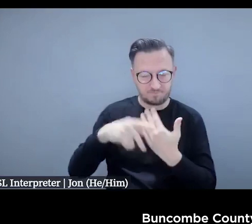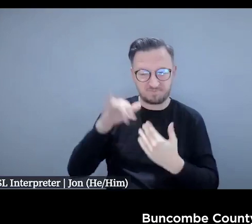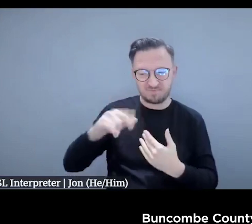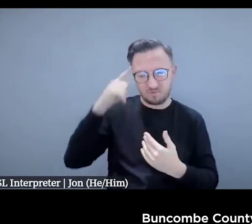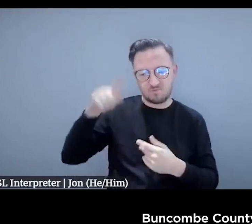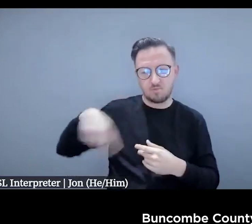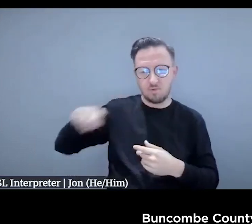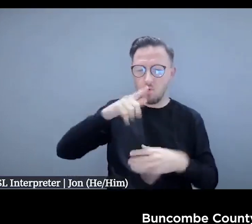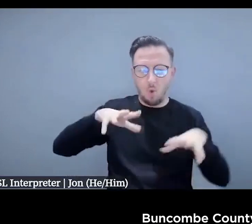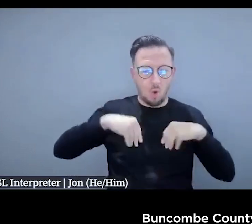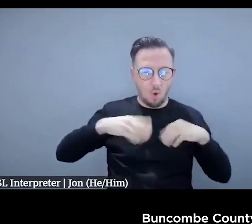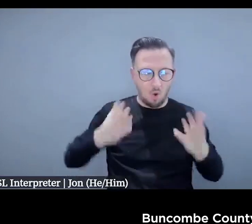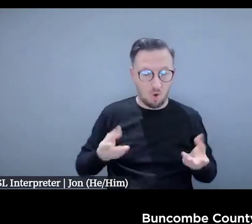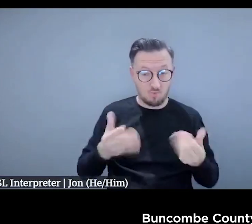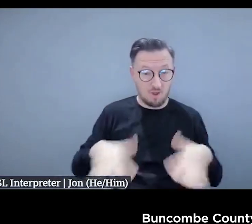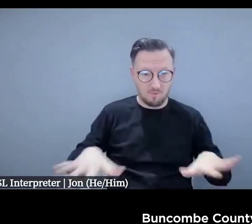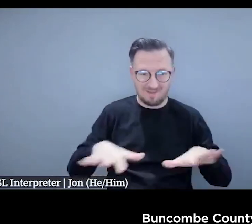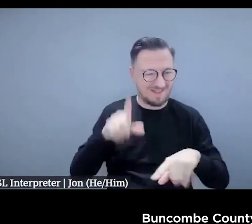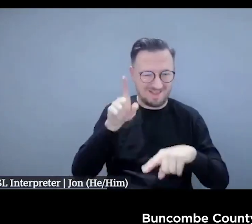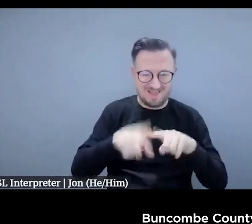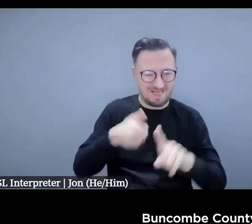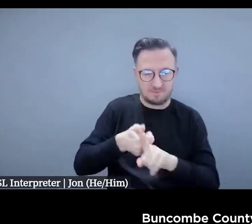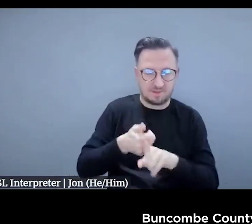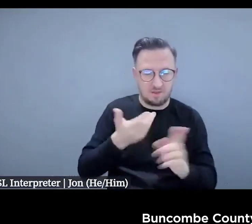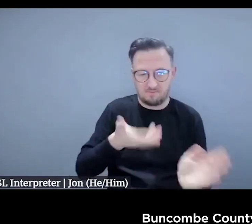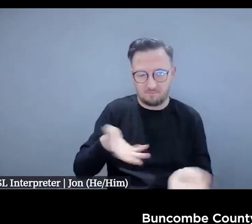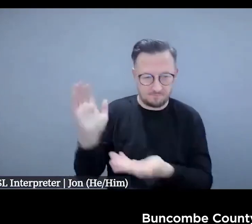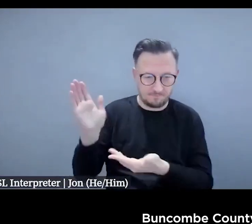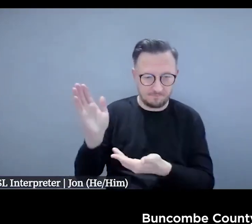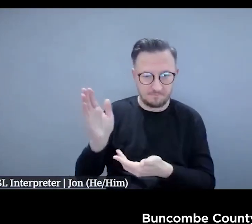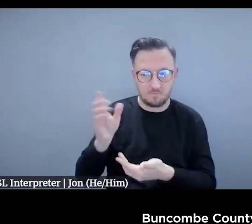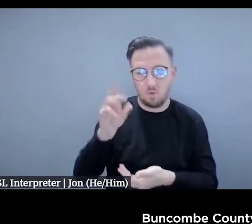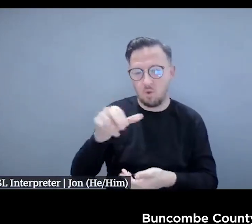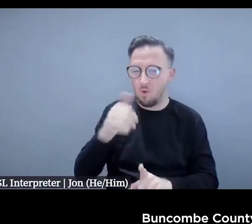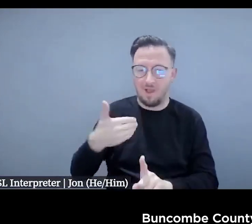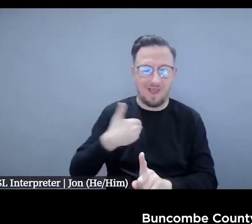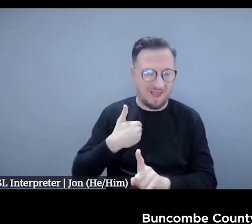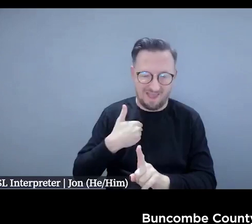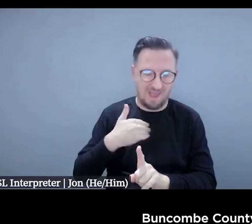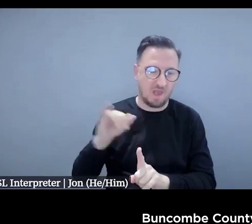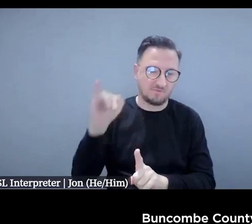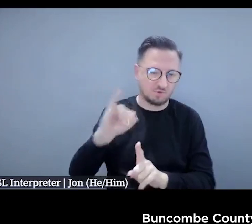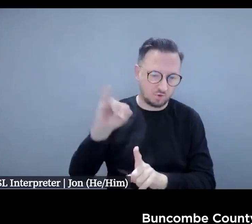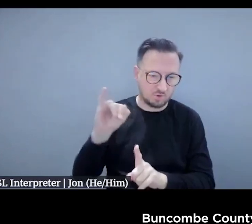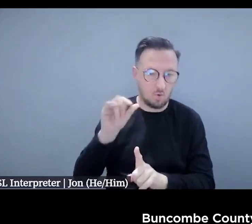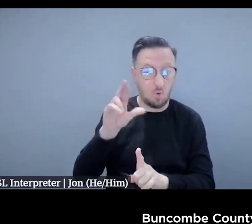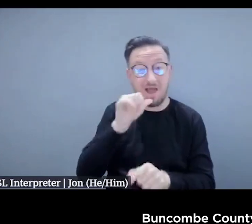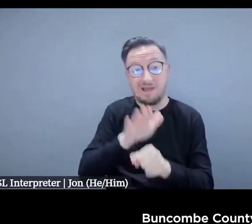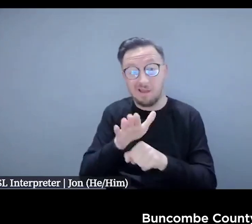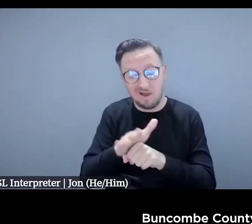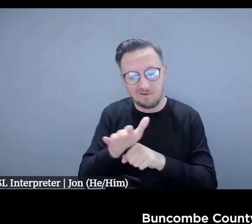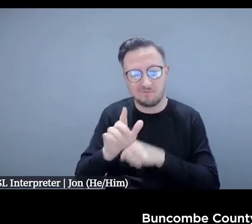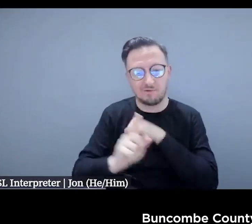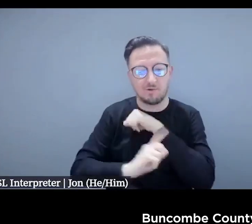the right-of-way for pickup and who do not have debris removal insurance or have adequate debris removal insurance.